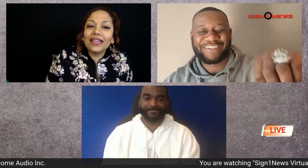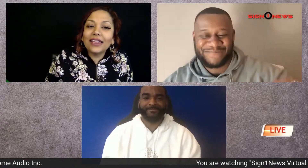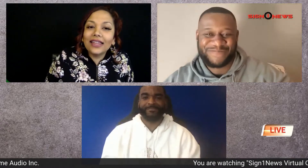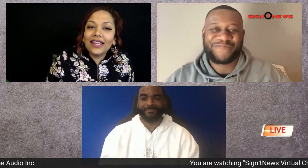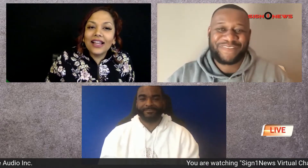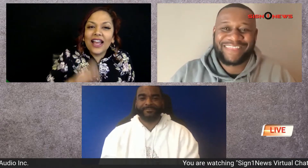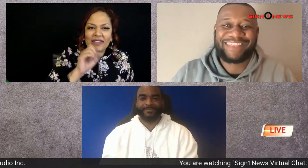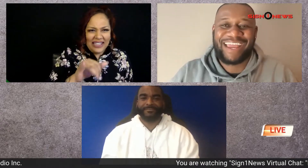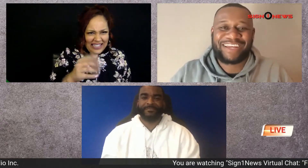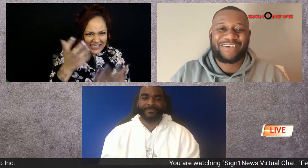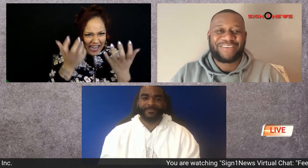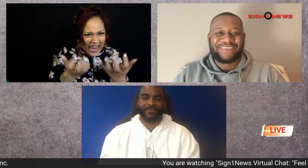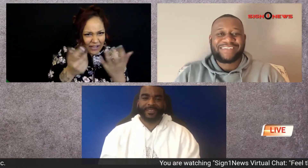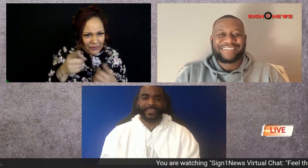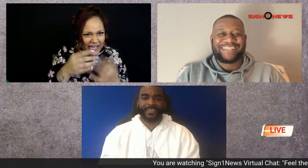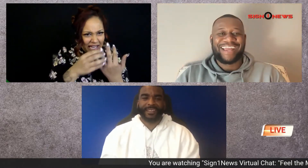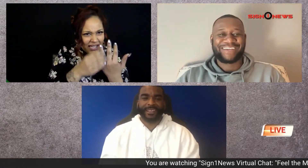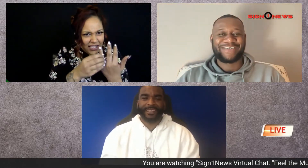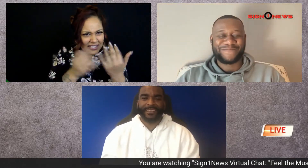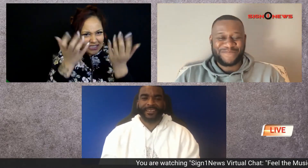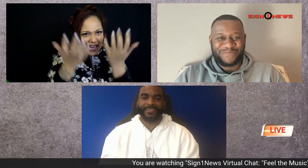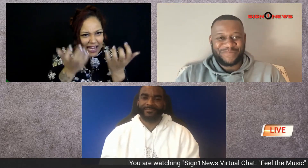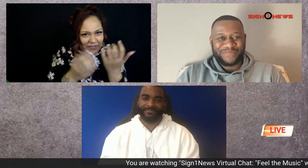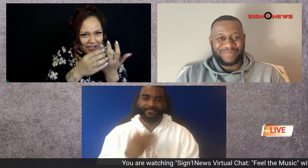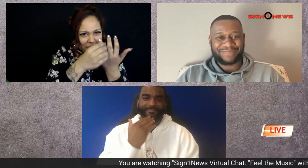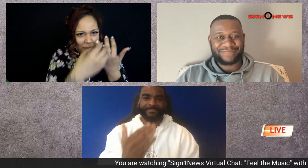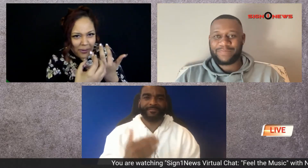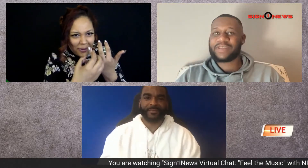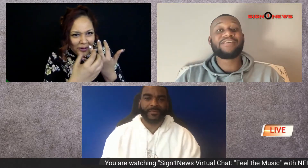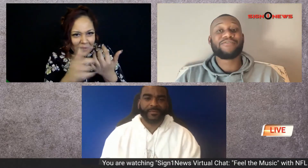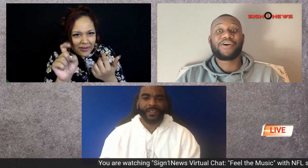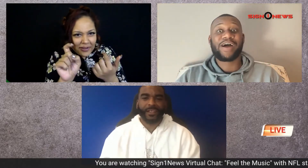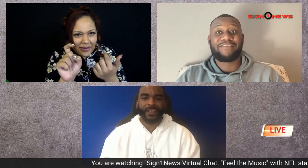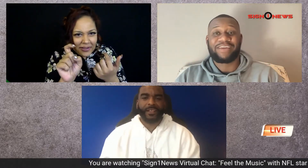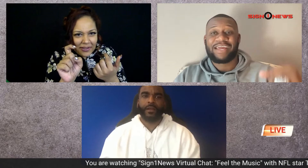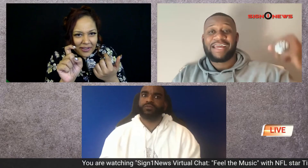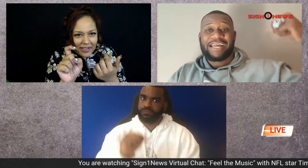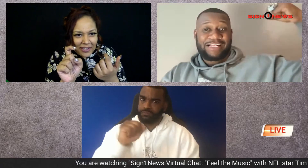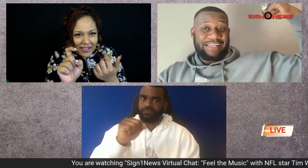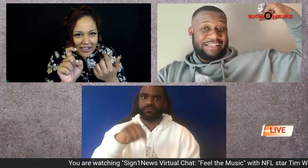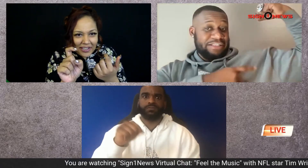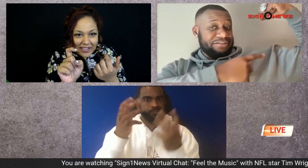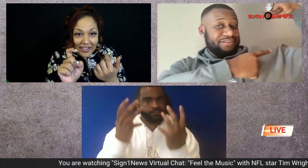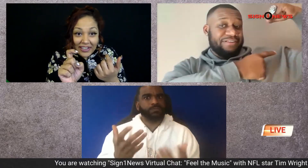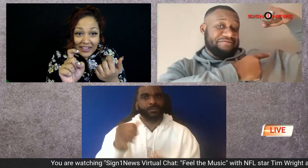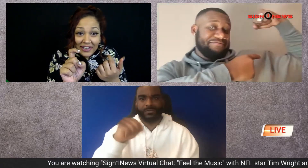Oh, I love that. I love that. Thank you. Is it heavy? Real heavy.